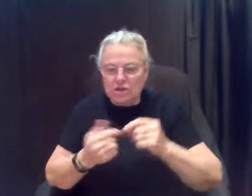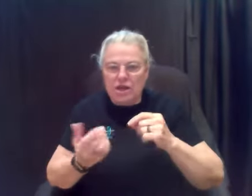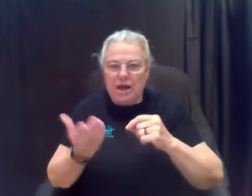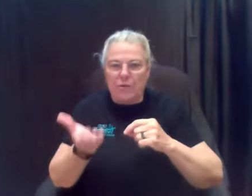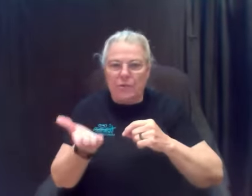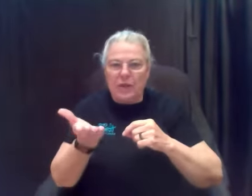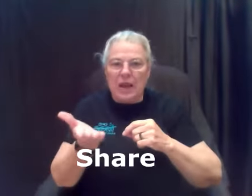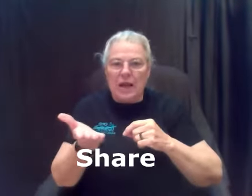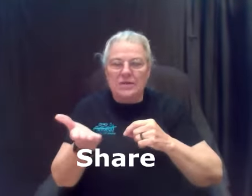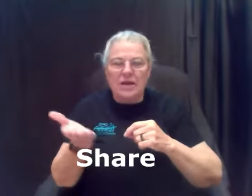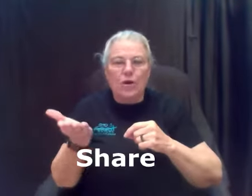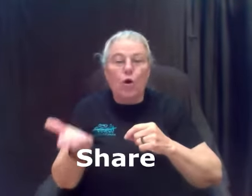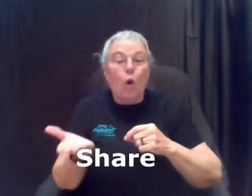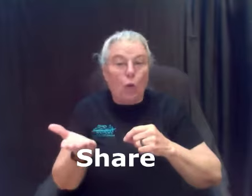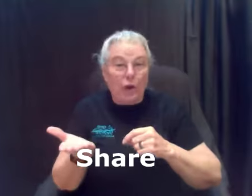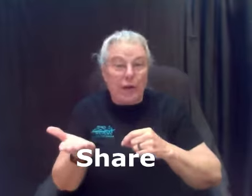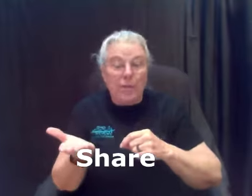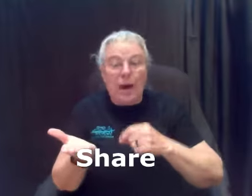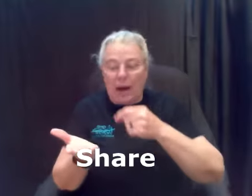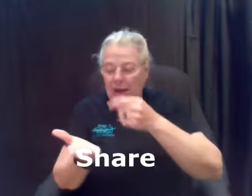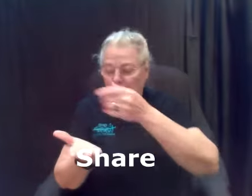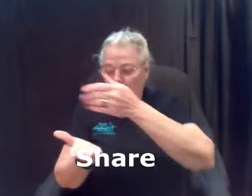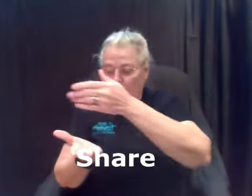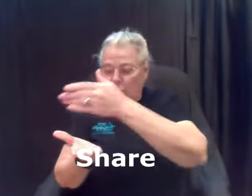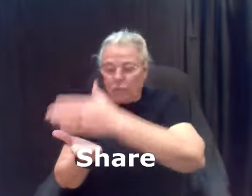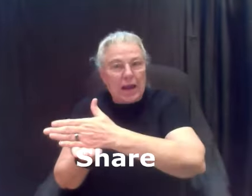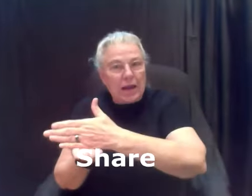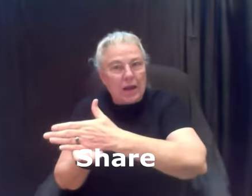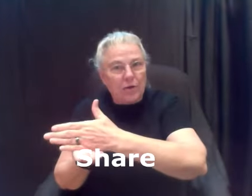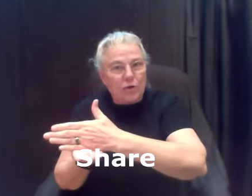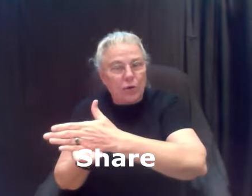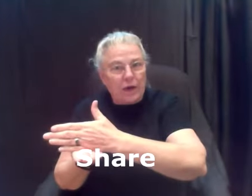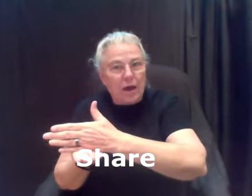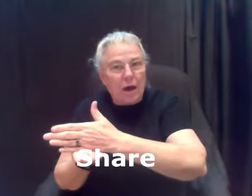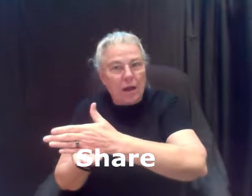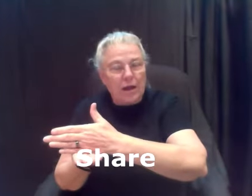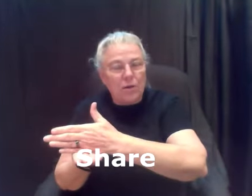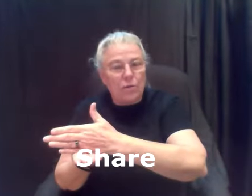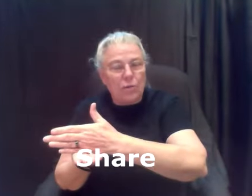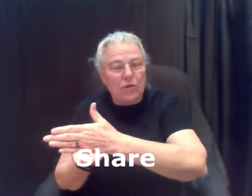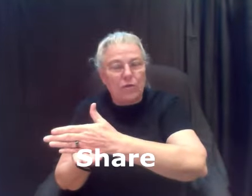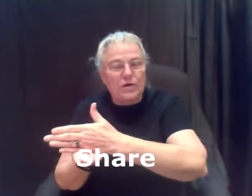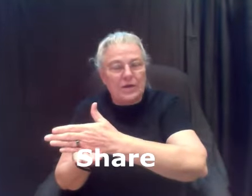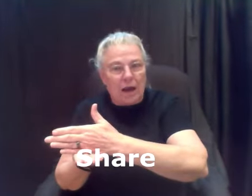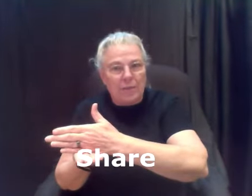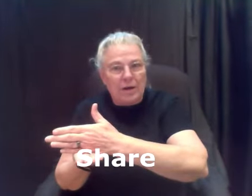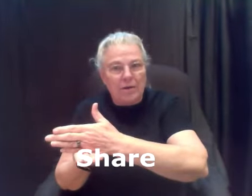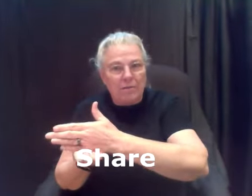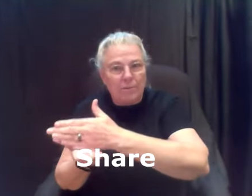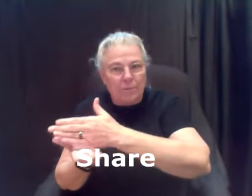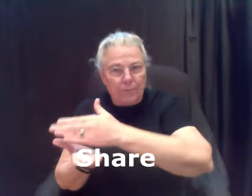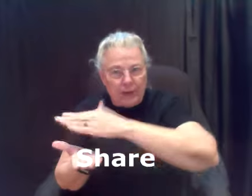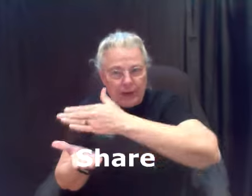Share. It's like you're holding a pie. You take and you're going to cut it with your dominant pinky